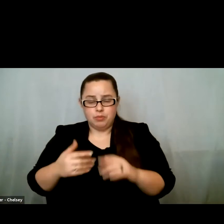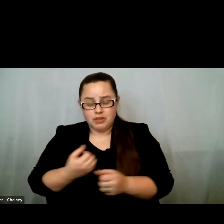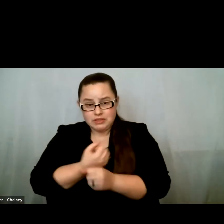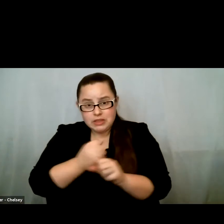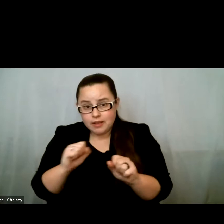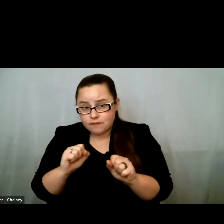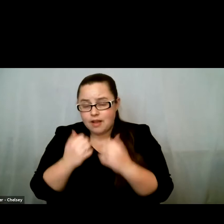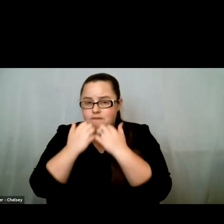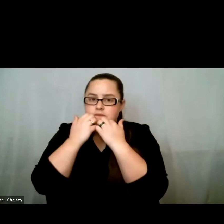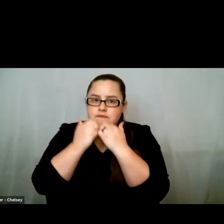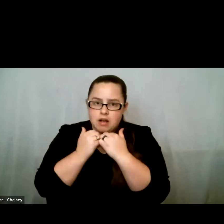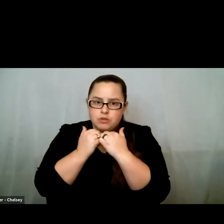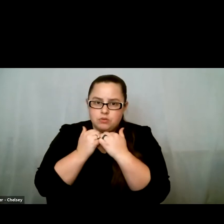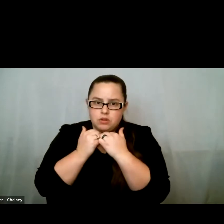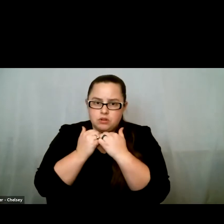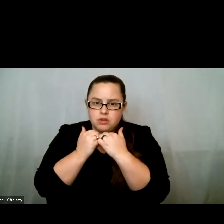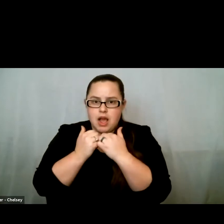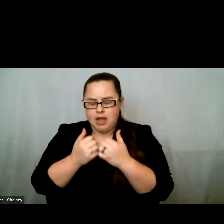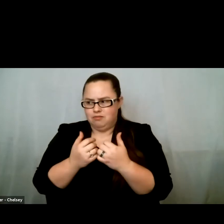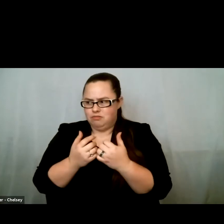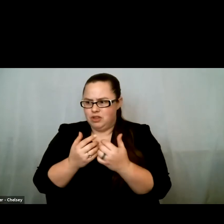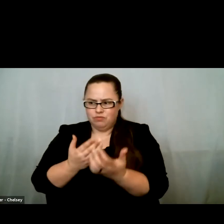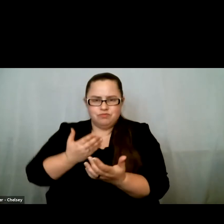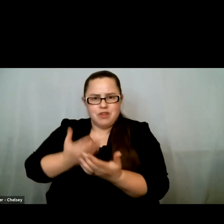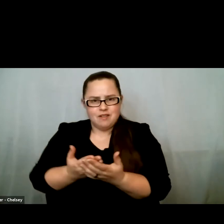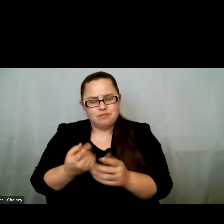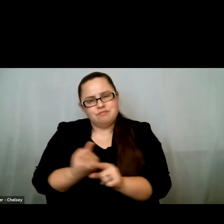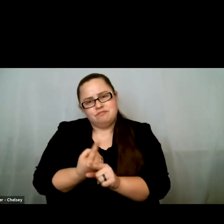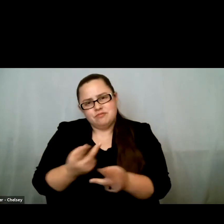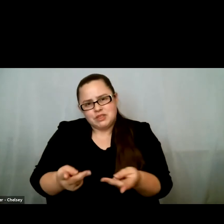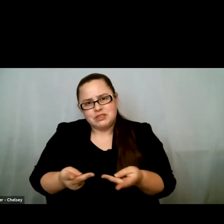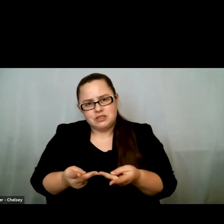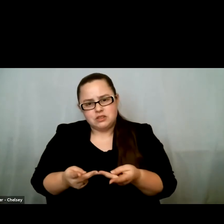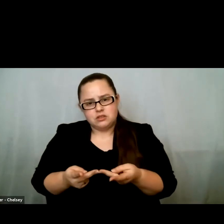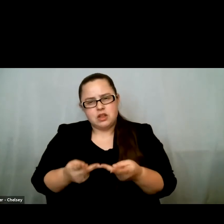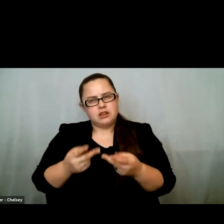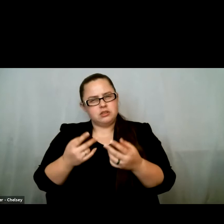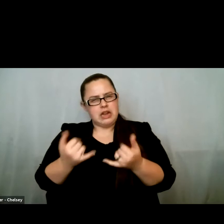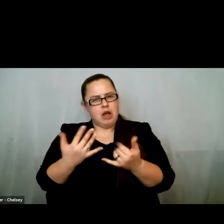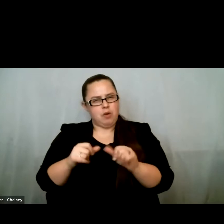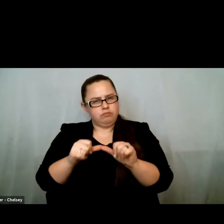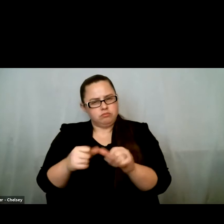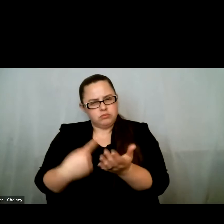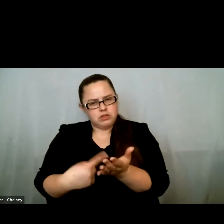it continues to go on, but I want to really talk about today, feeling safe.